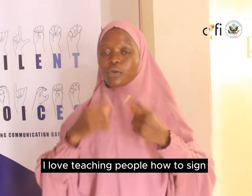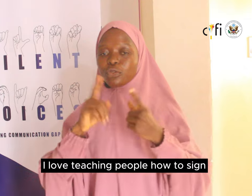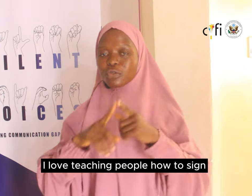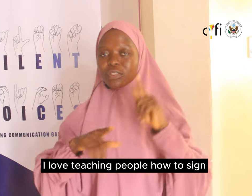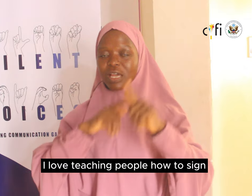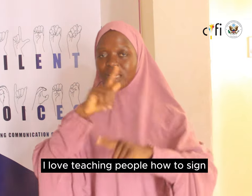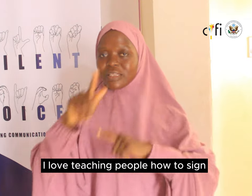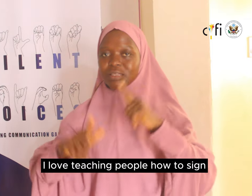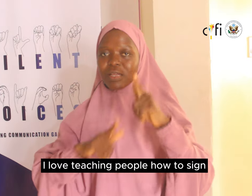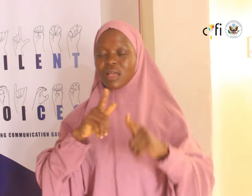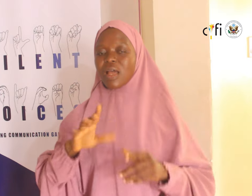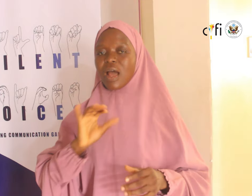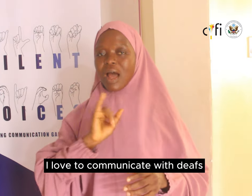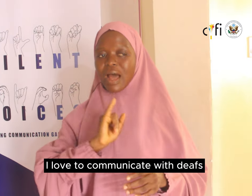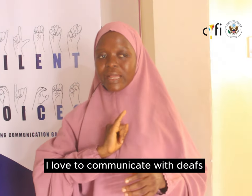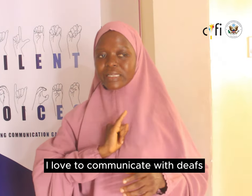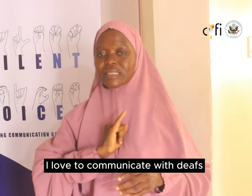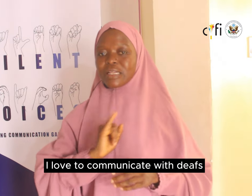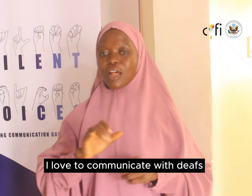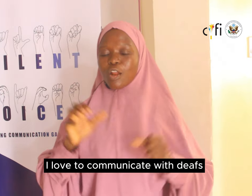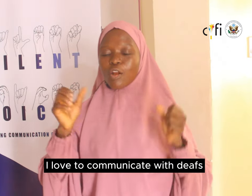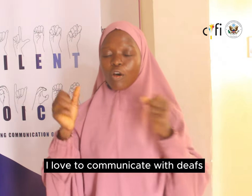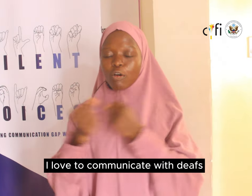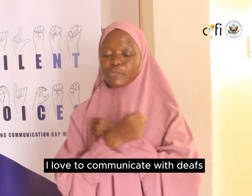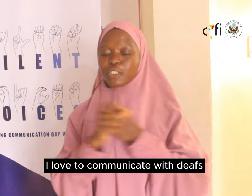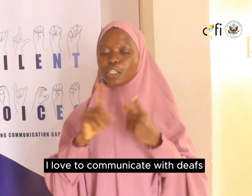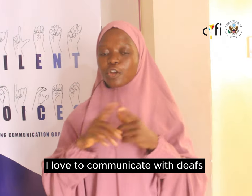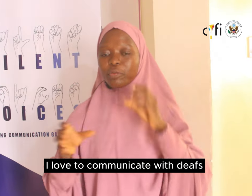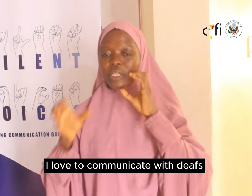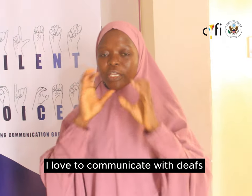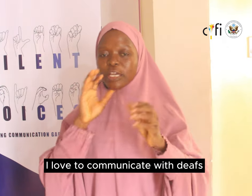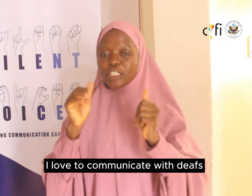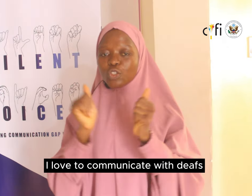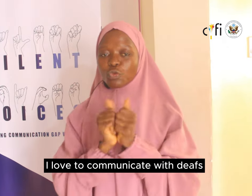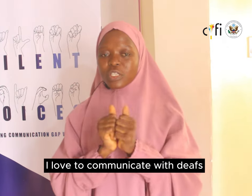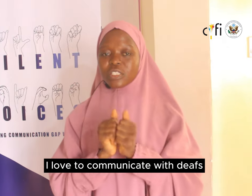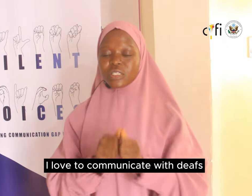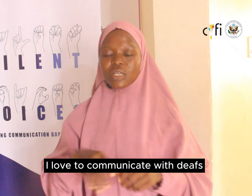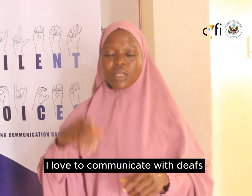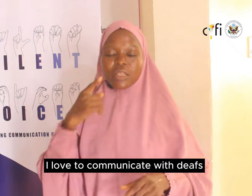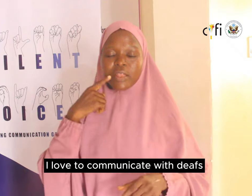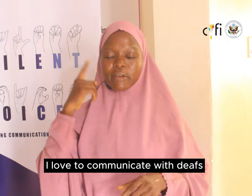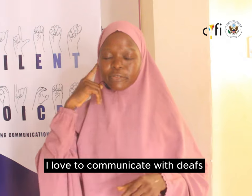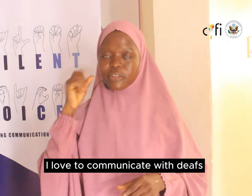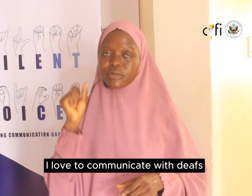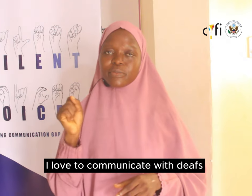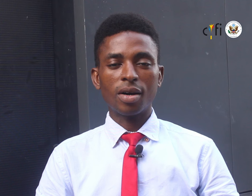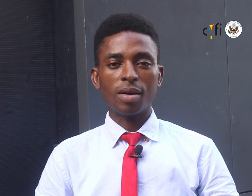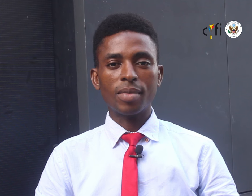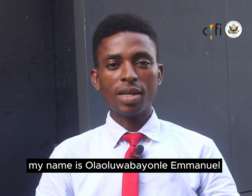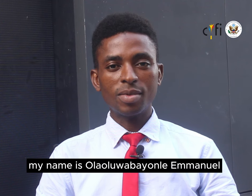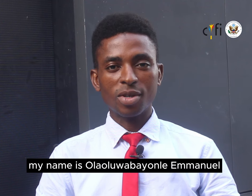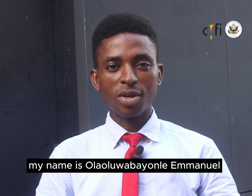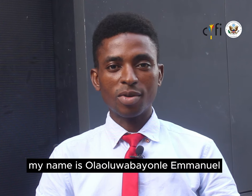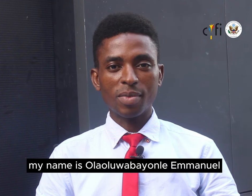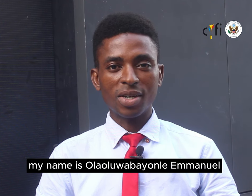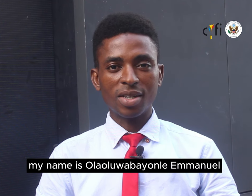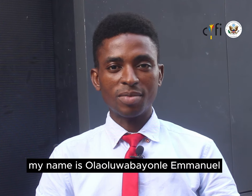to sign. I love to communicate with deafs. My name is Olaluwa Bayanle